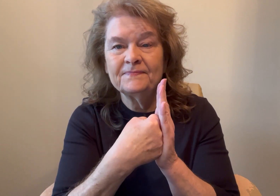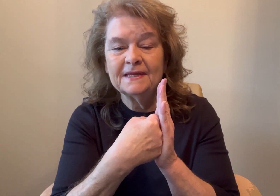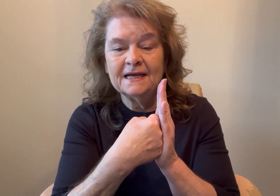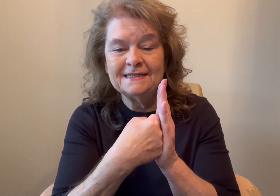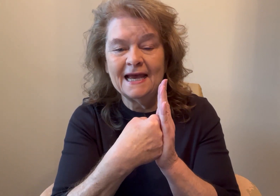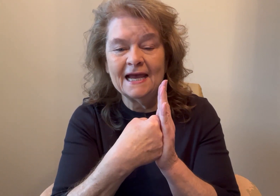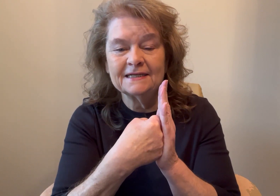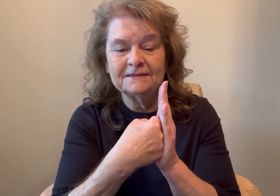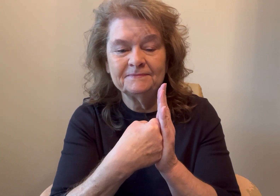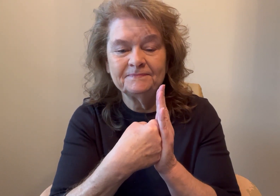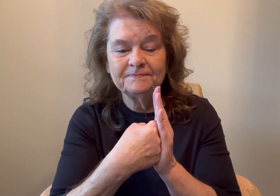attack.